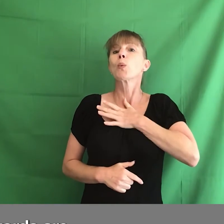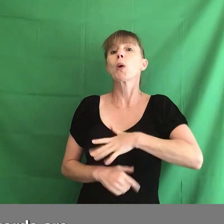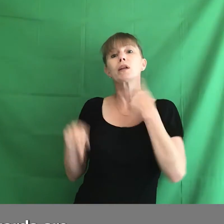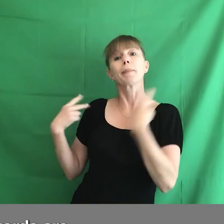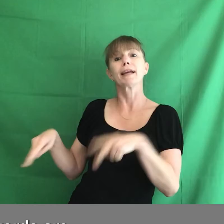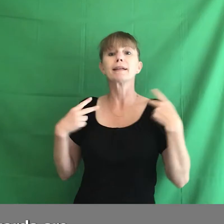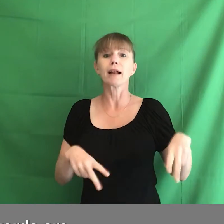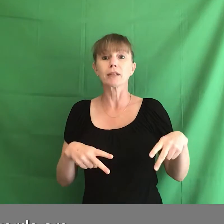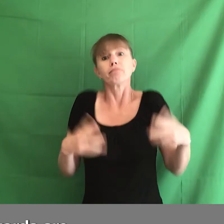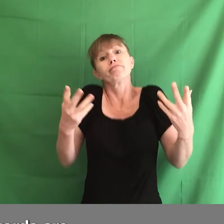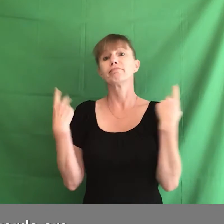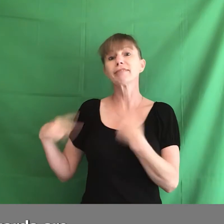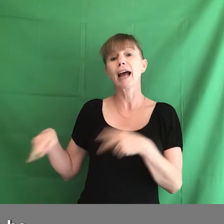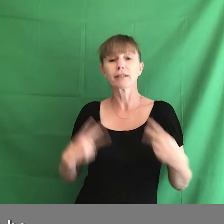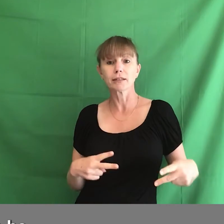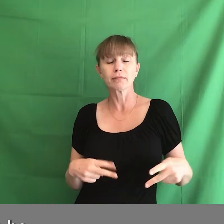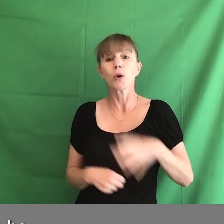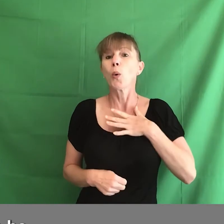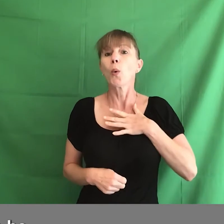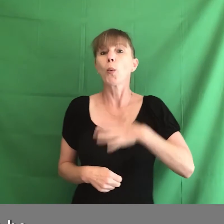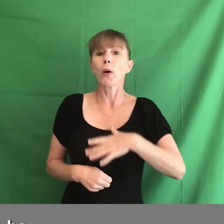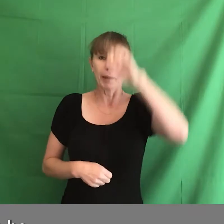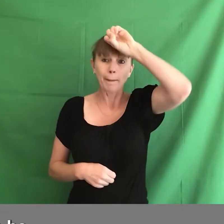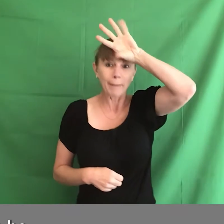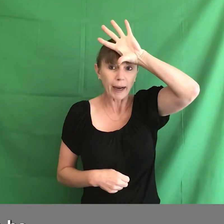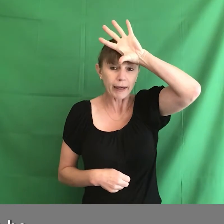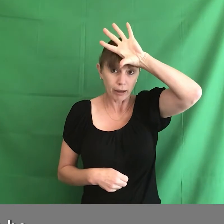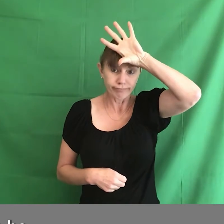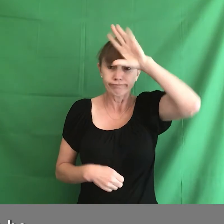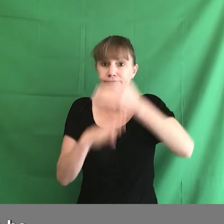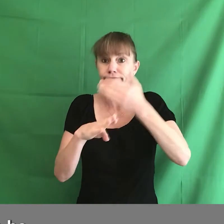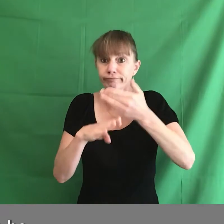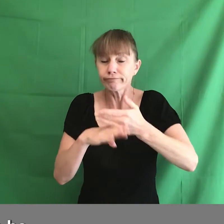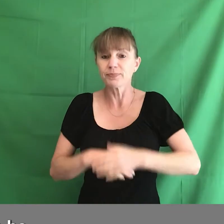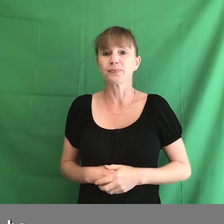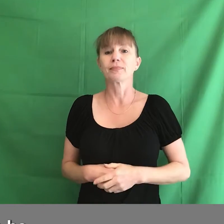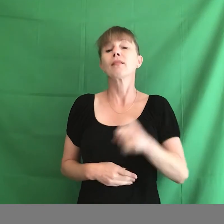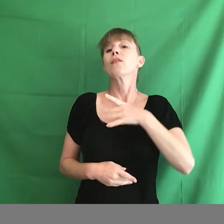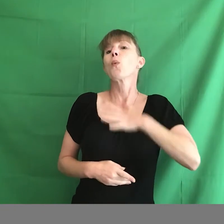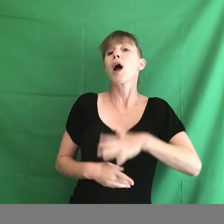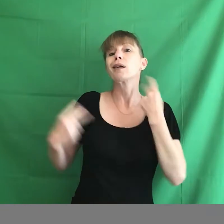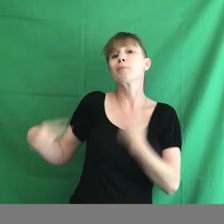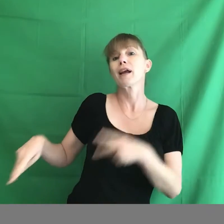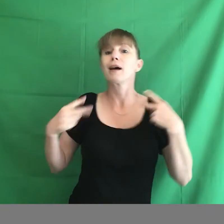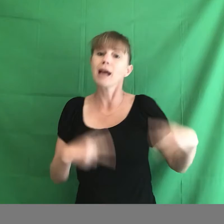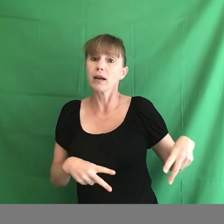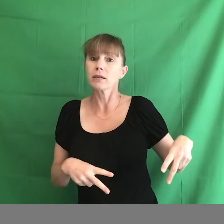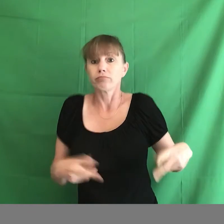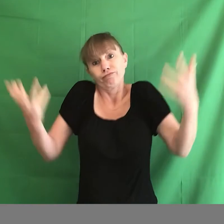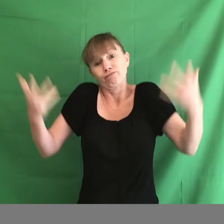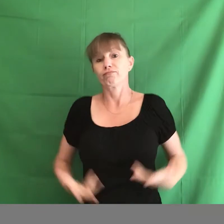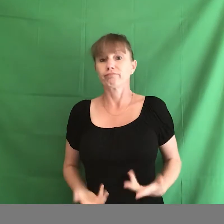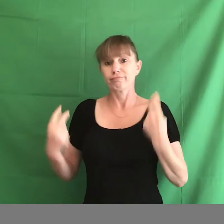be a dancer, dance. If you want to be a miner, mine. And it goes, if you want to be